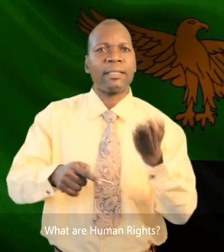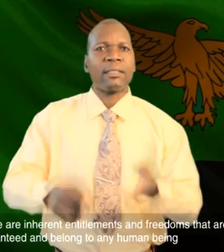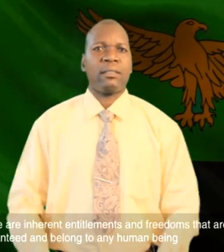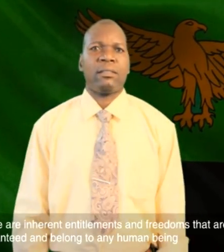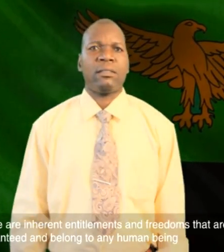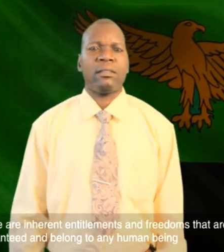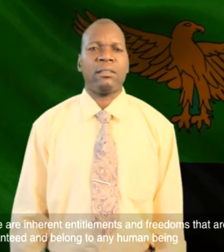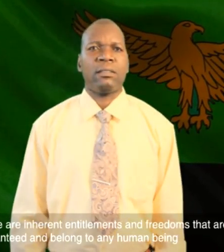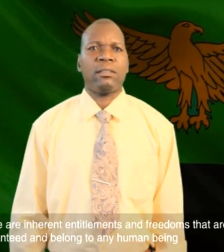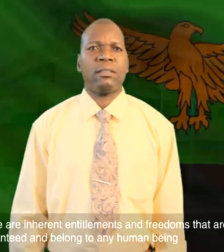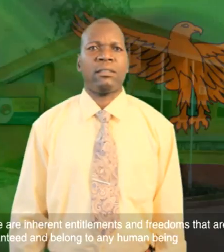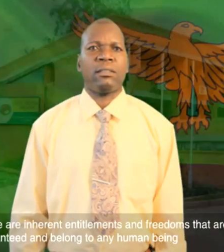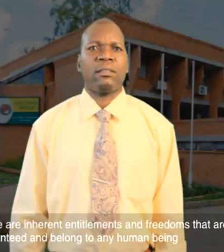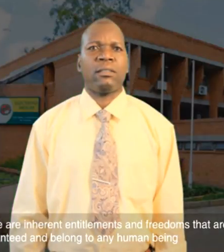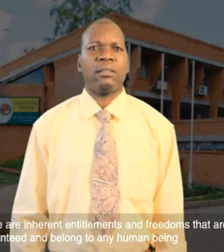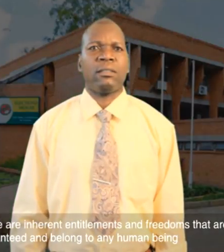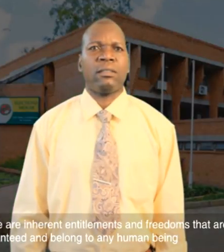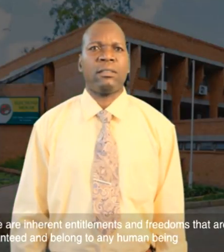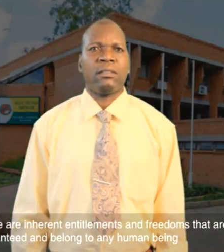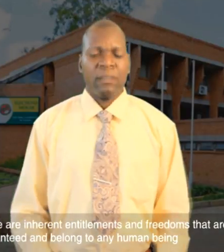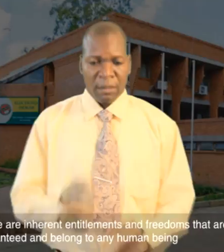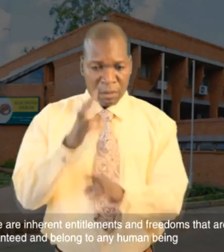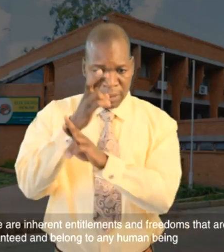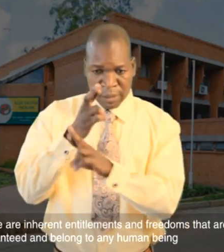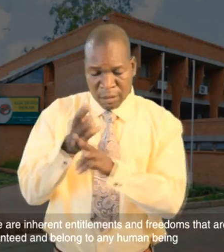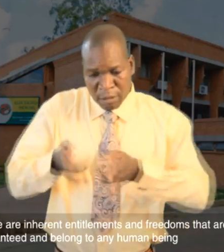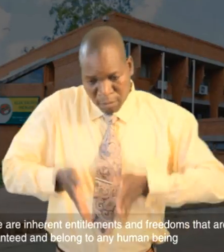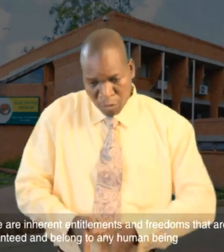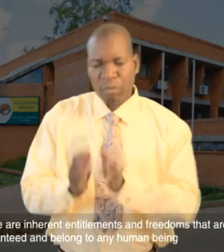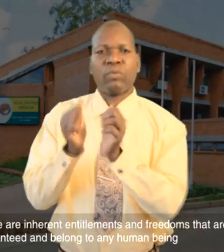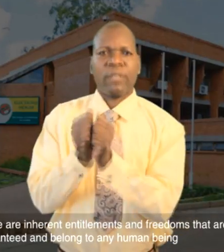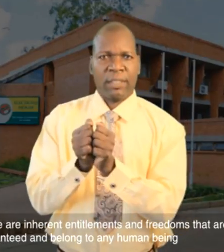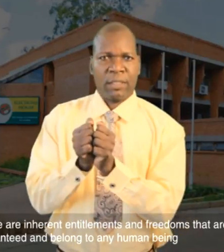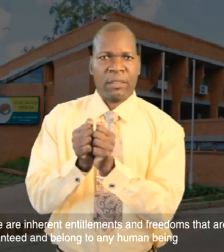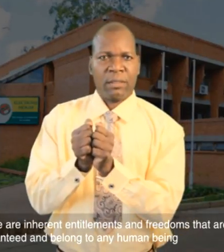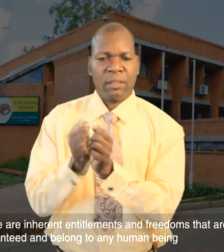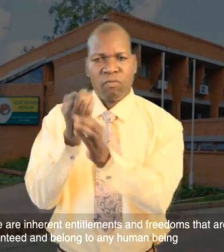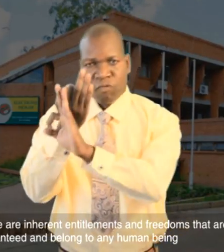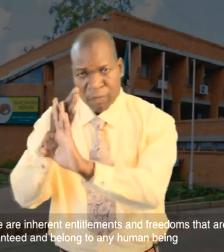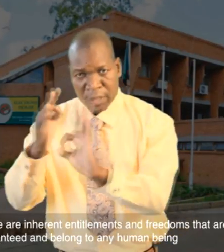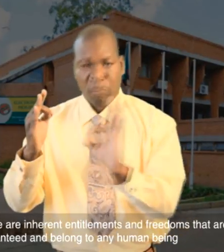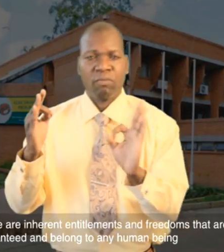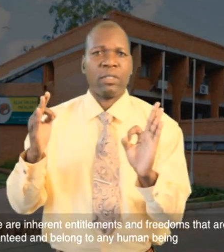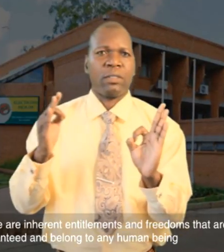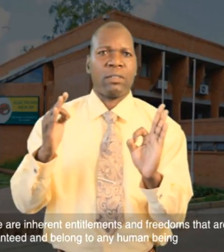These are inherent entitlements and freedoms that are guaranteed and belong to any human